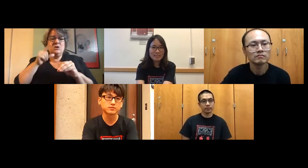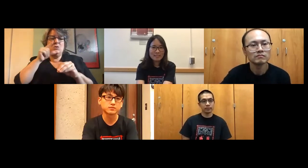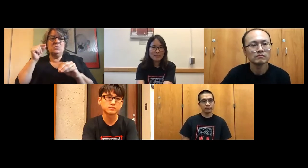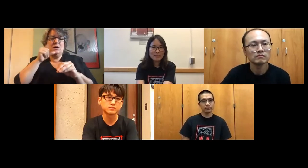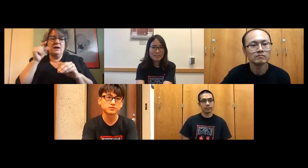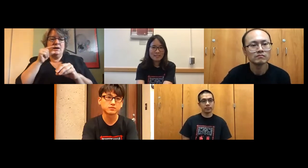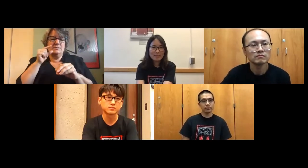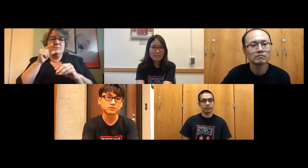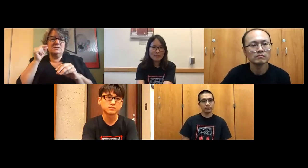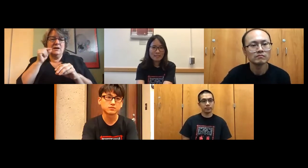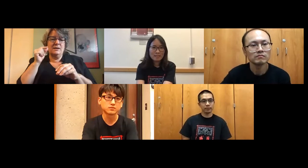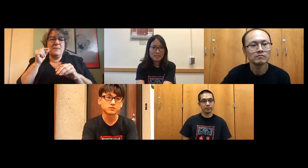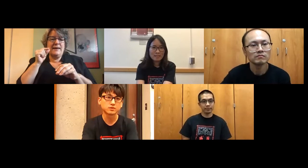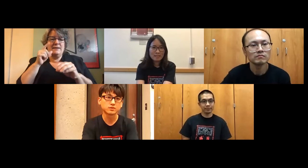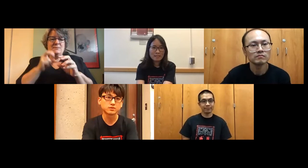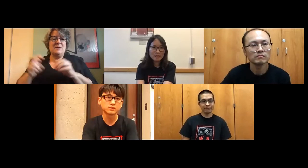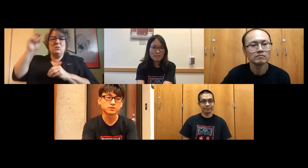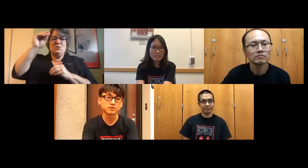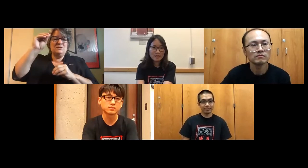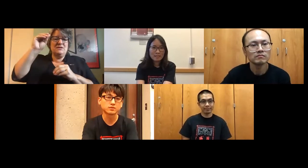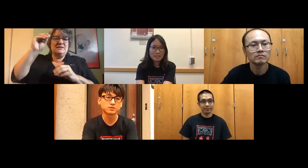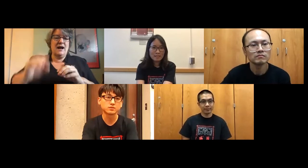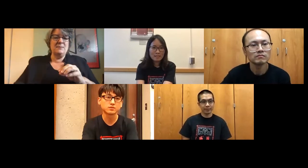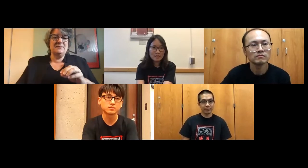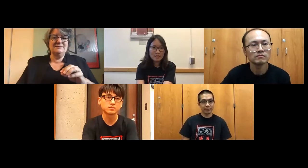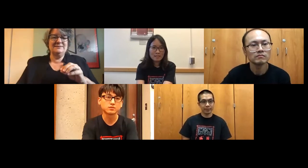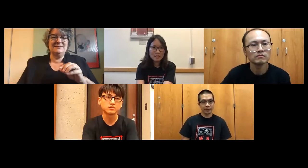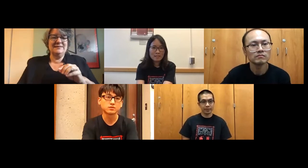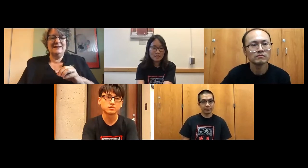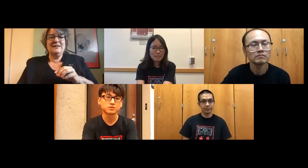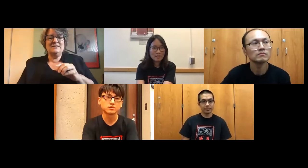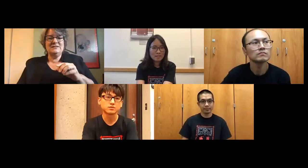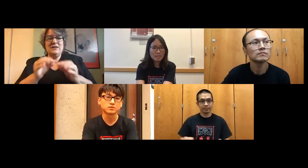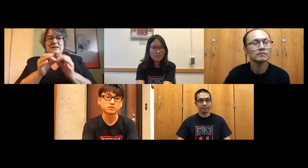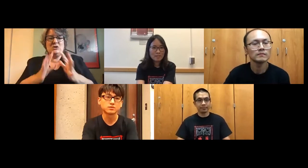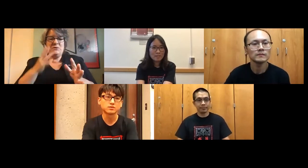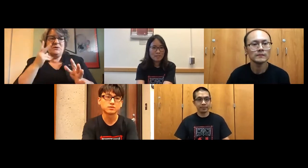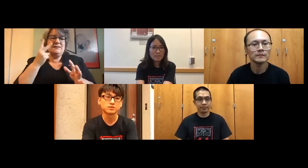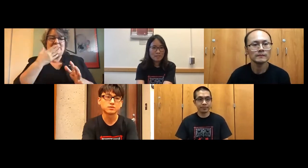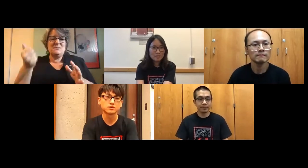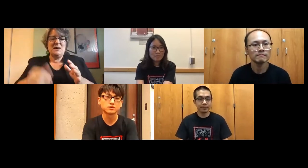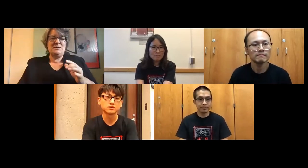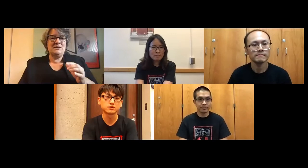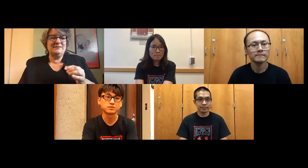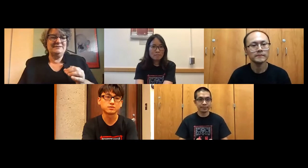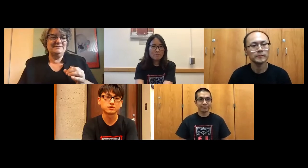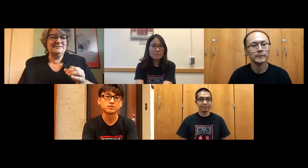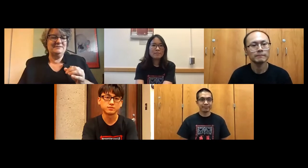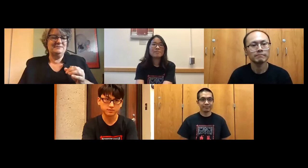so Mike can be moved to the top. Okay. So the interpreter can see him better. Okay, thank you,